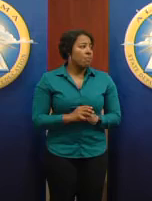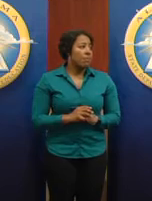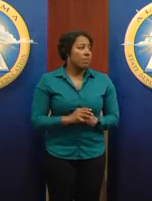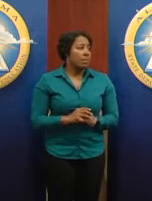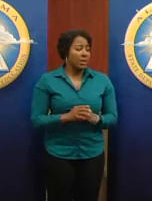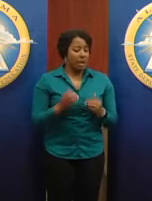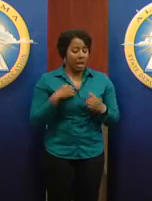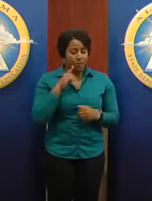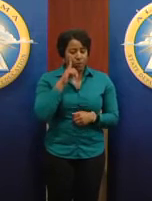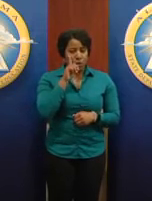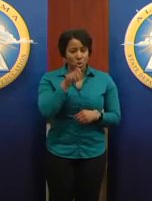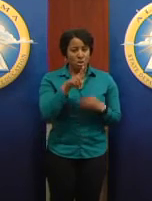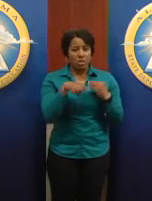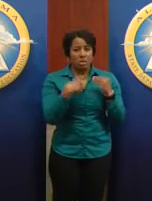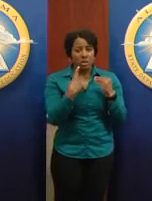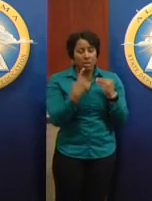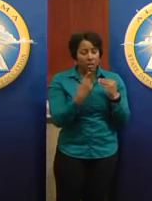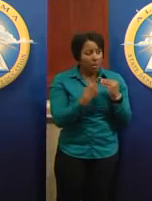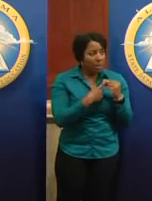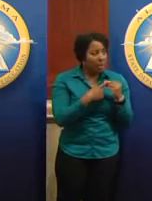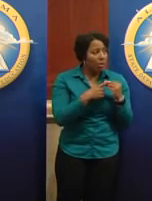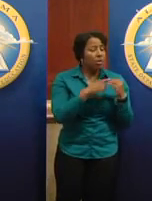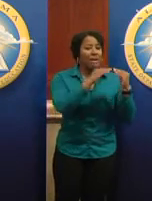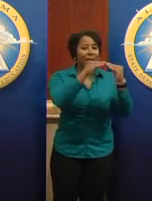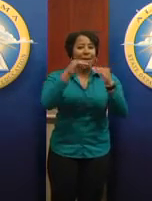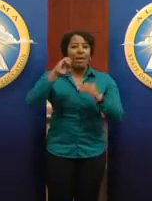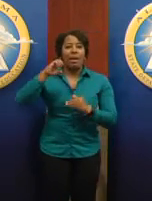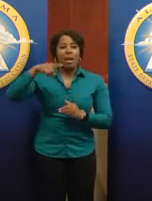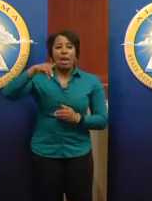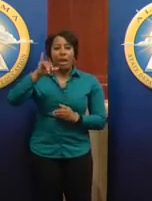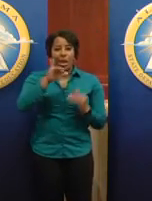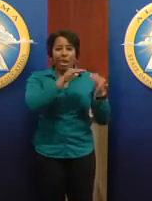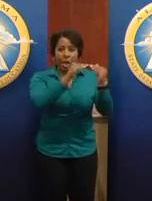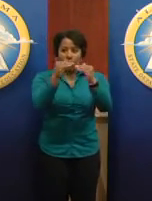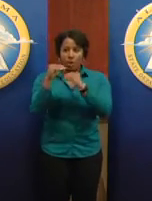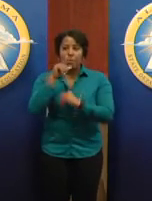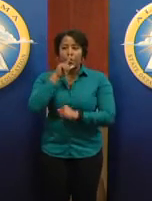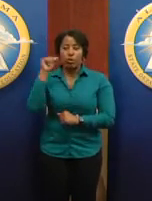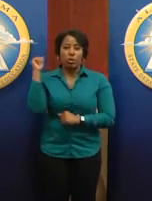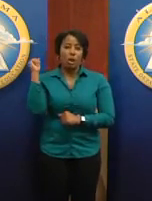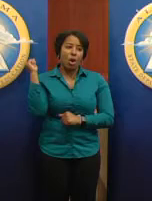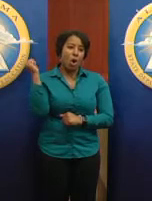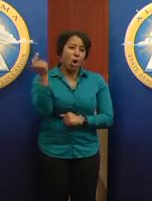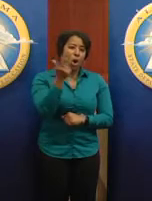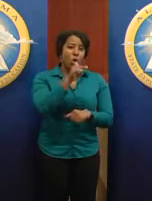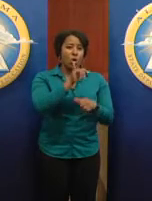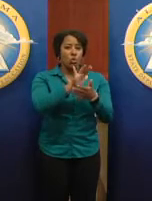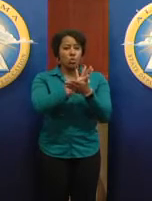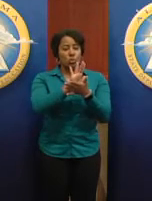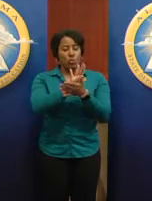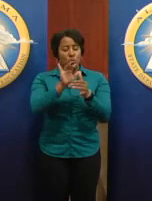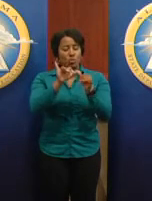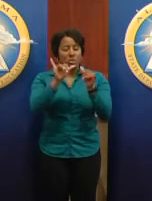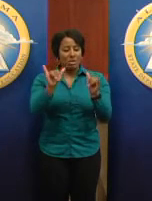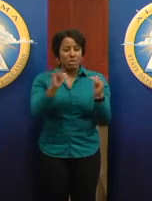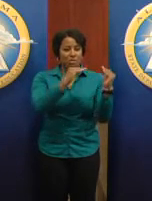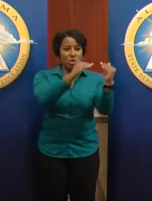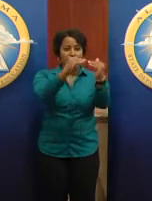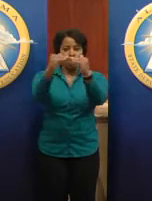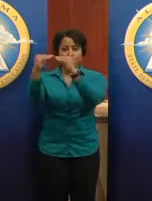I had a question about equity and making sure that equity is maintained across all school boards in the state. I'm